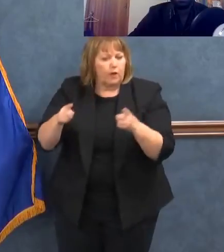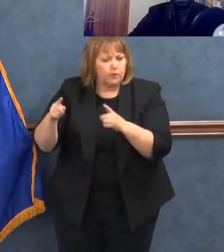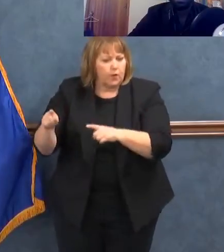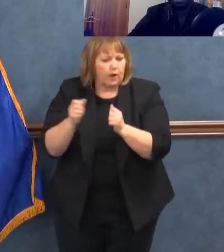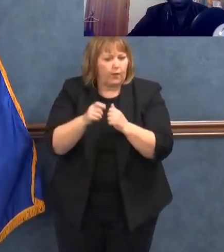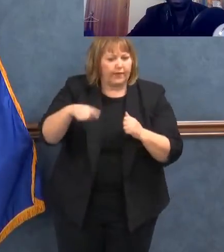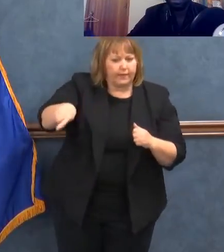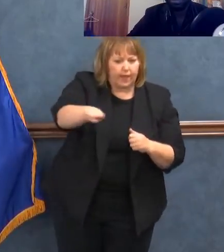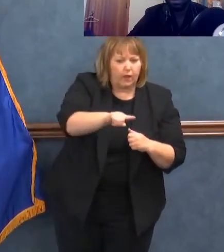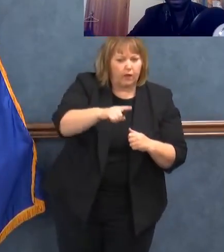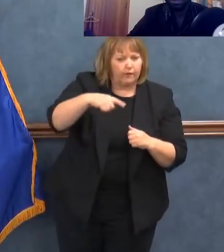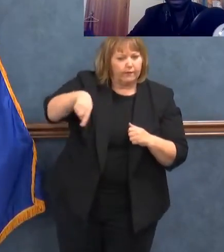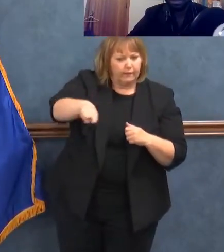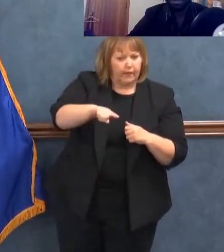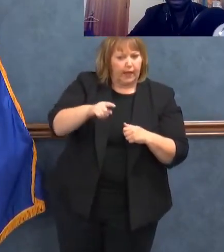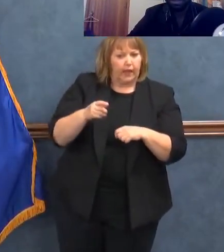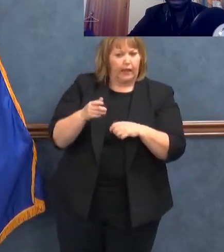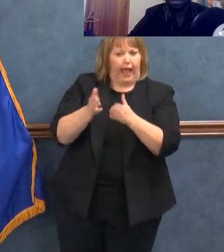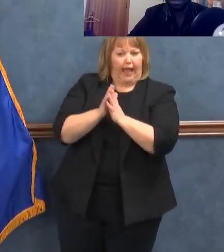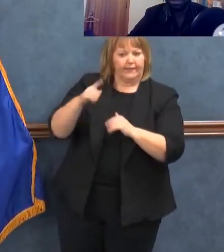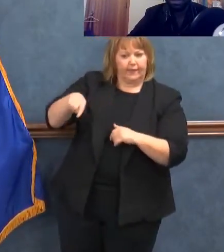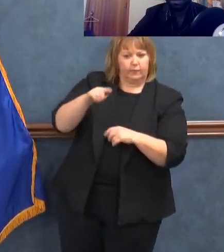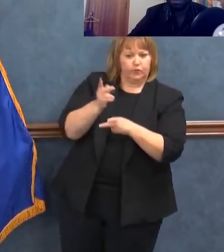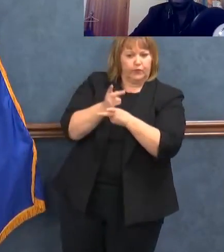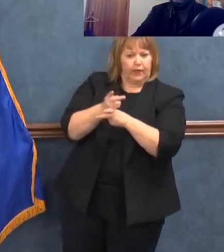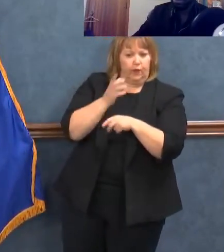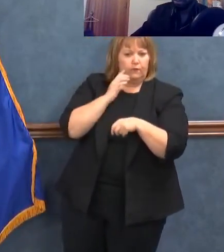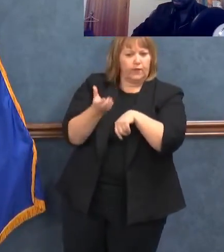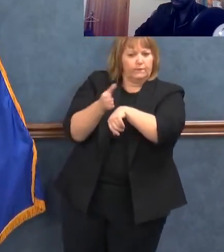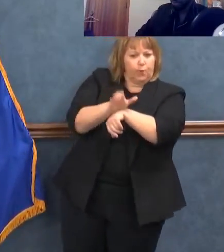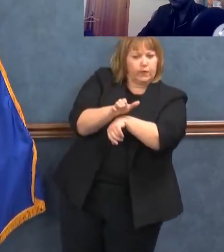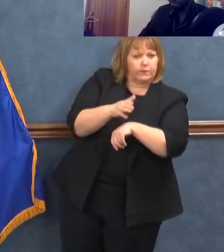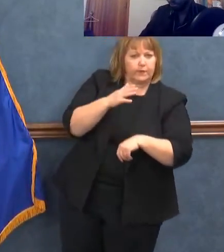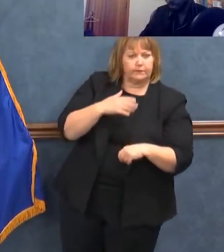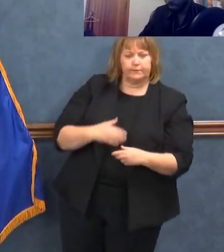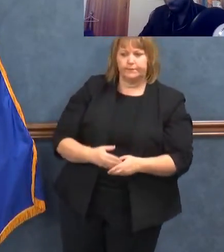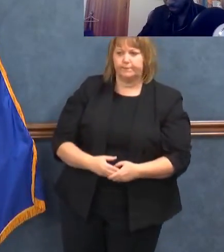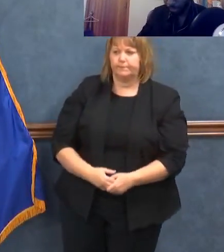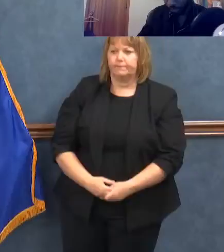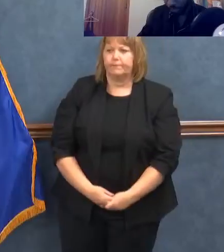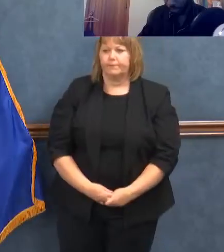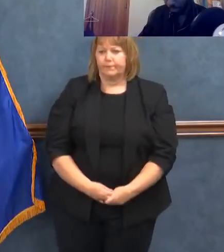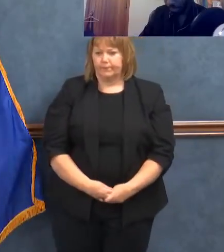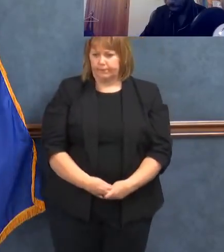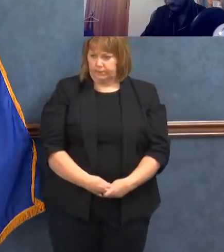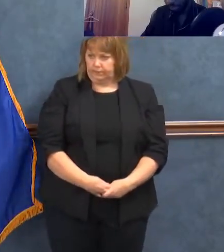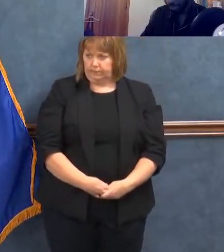and they'll take appropriate enforcement actions. Thanks. Thank you.